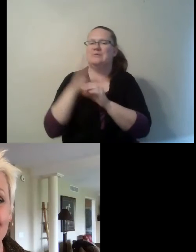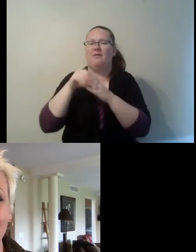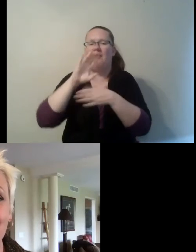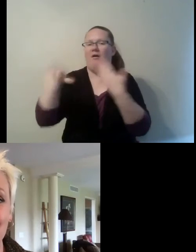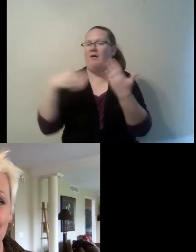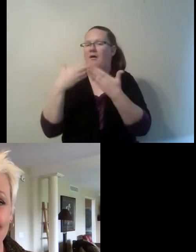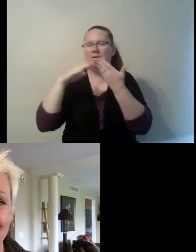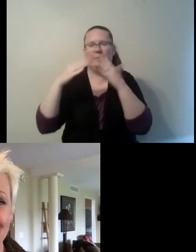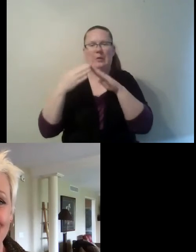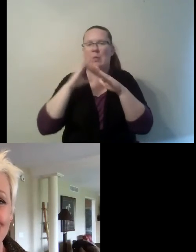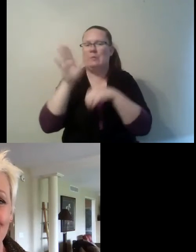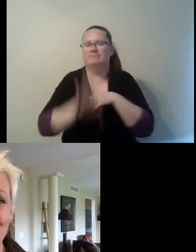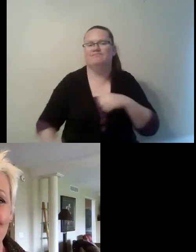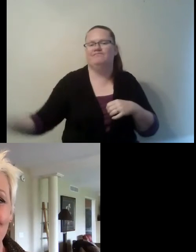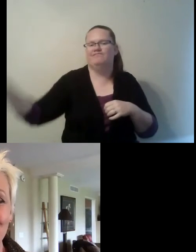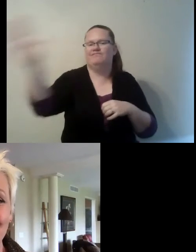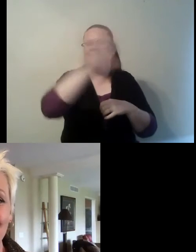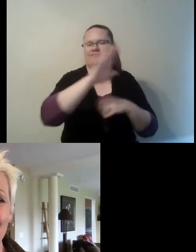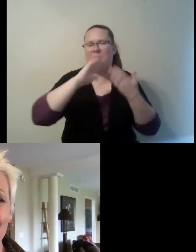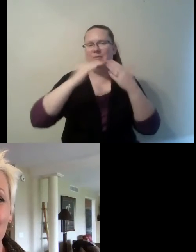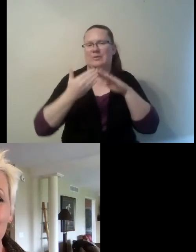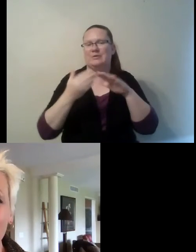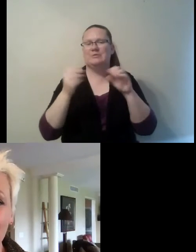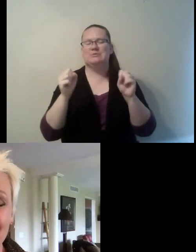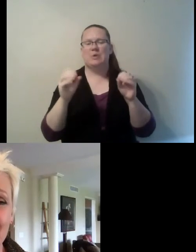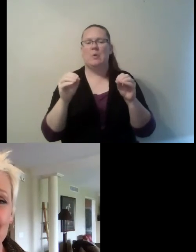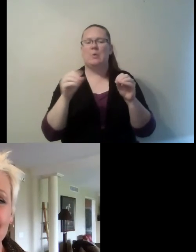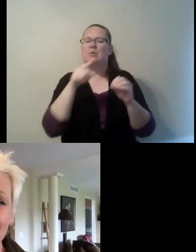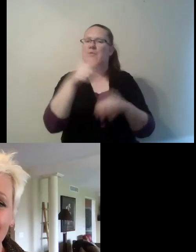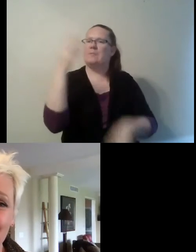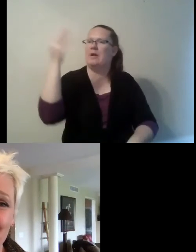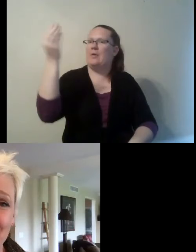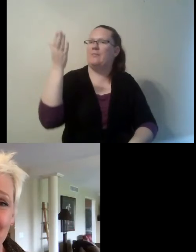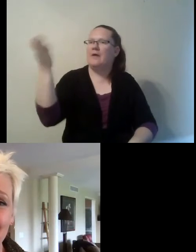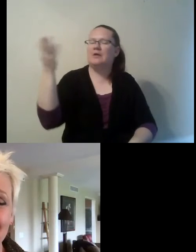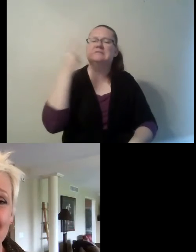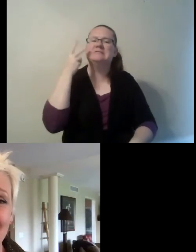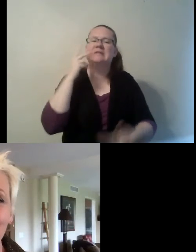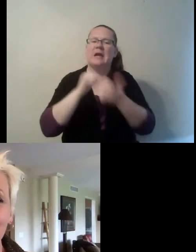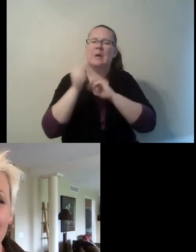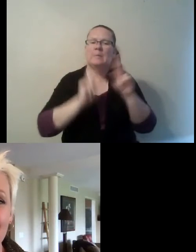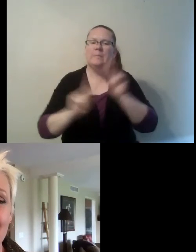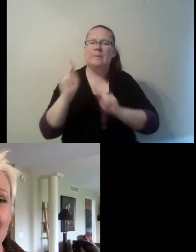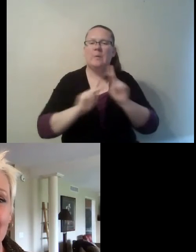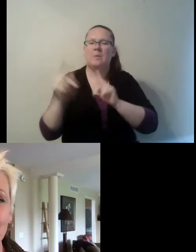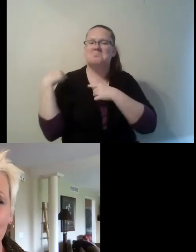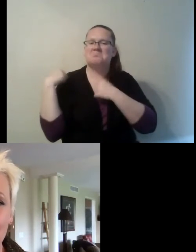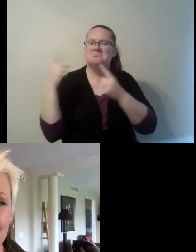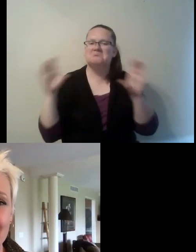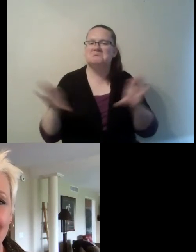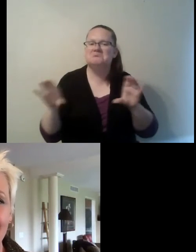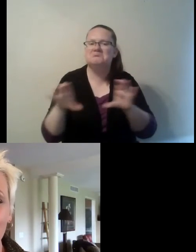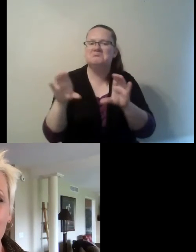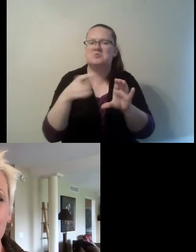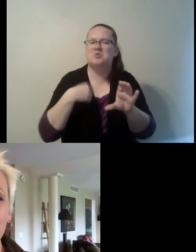our entire community. So you've been out there, you've been seeing how people have been behaving, kind of following